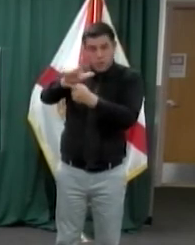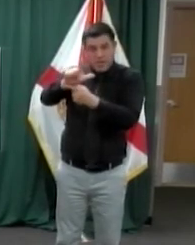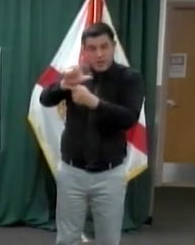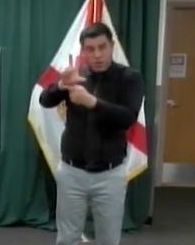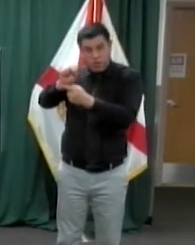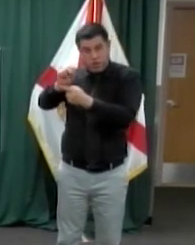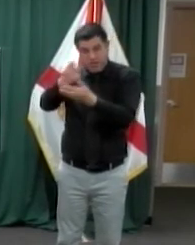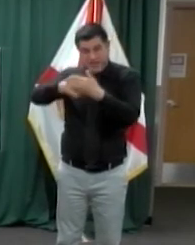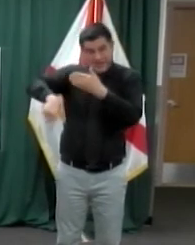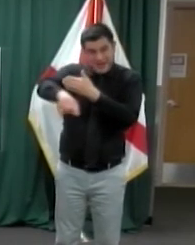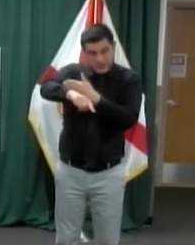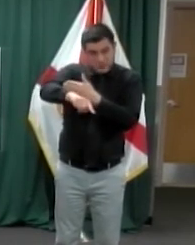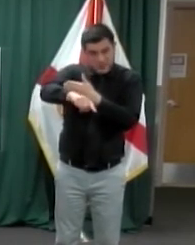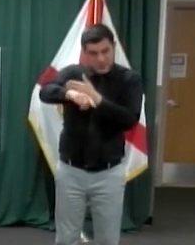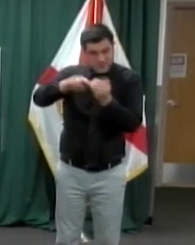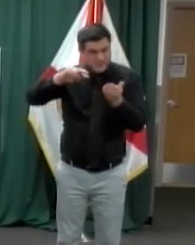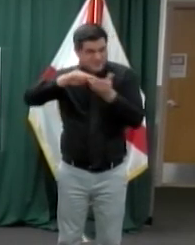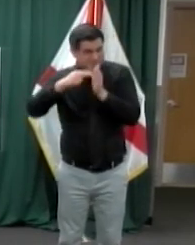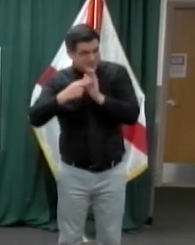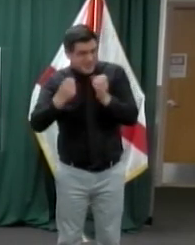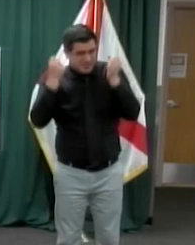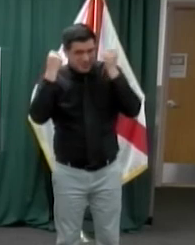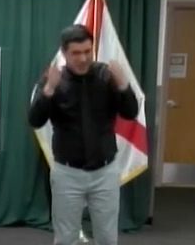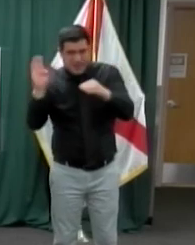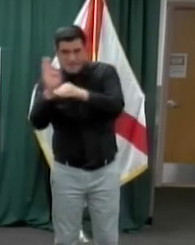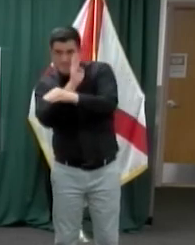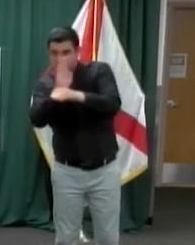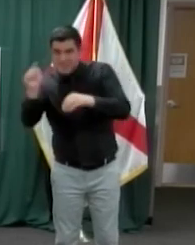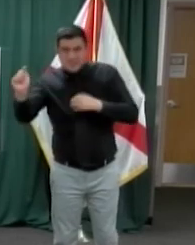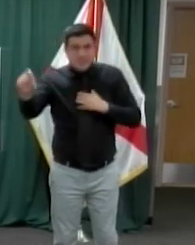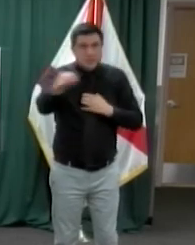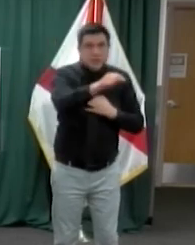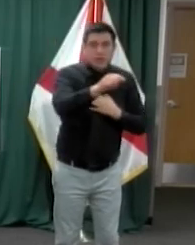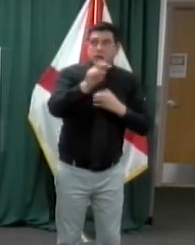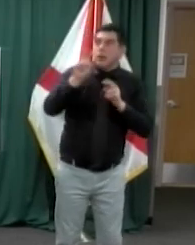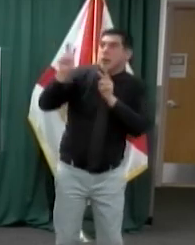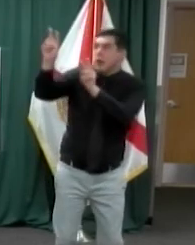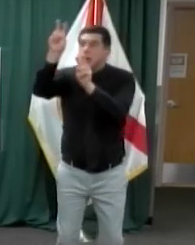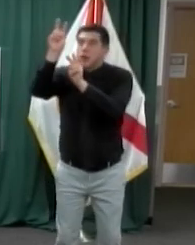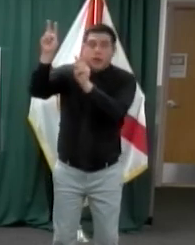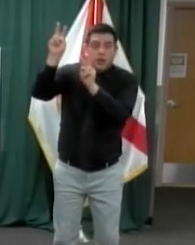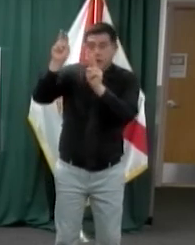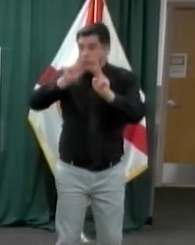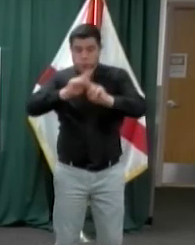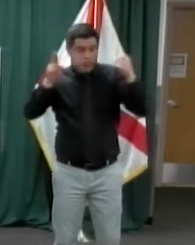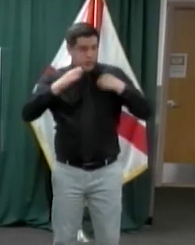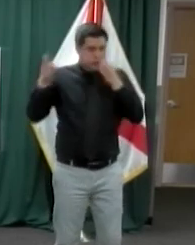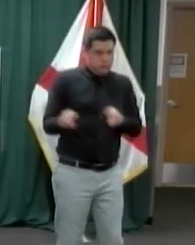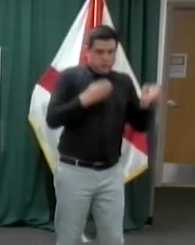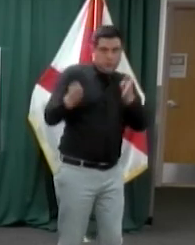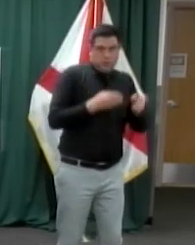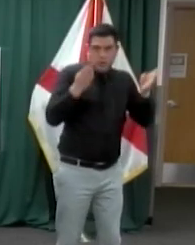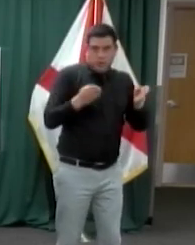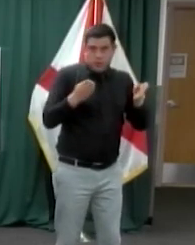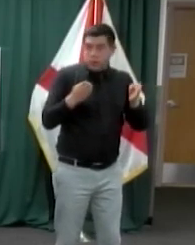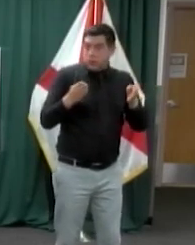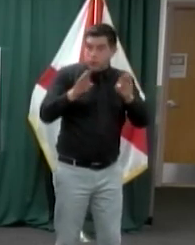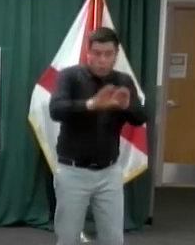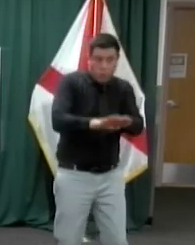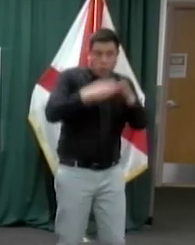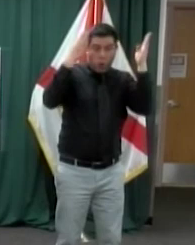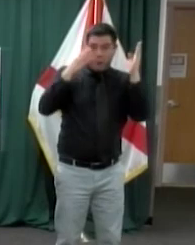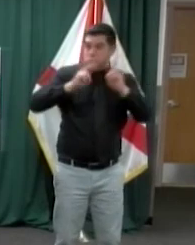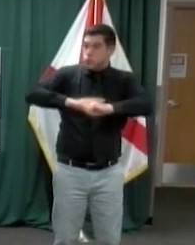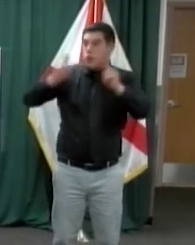mean, it's really up to the discretion of the governor. I mean, we believe, the governor